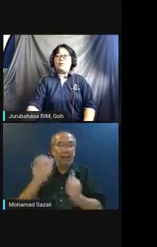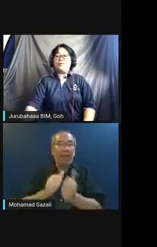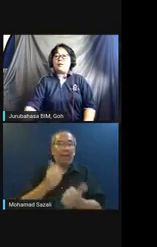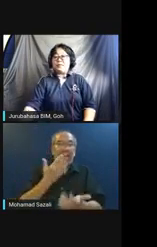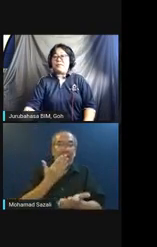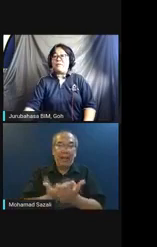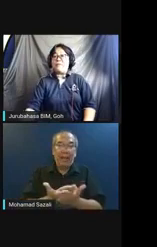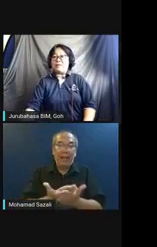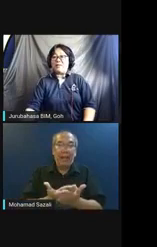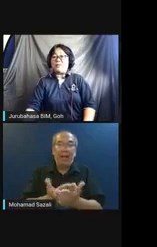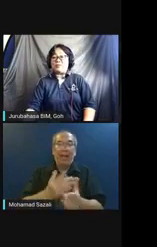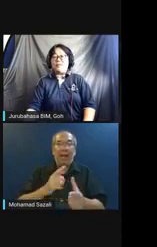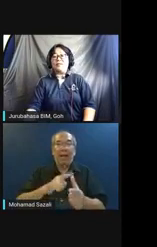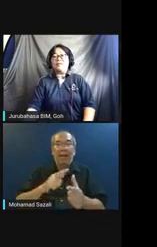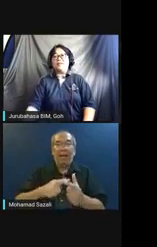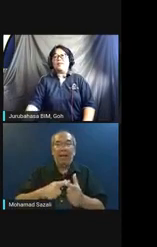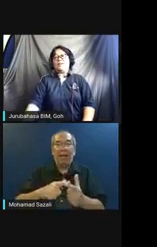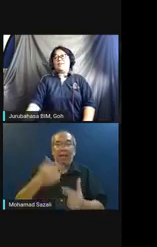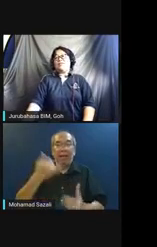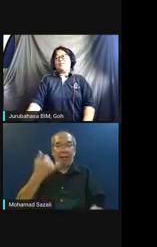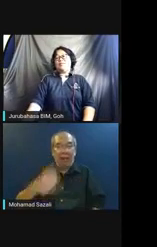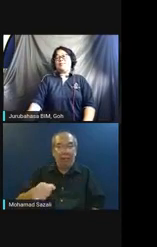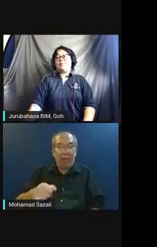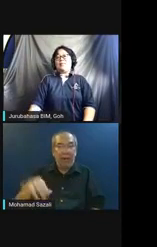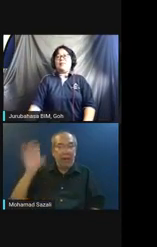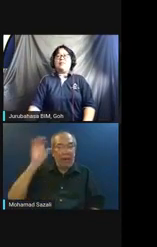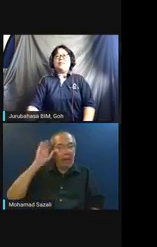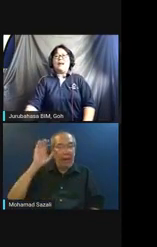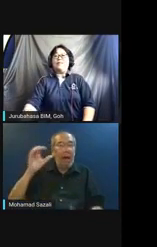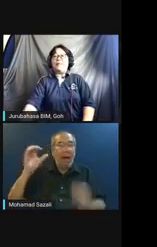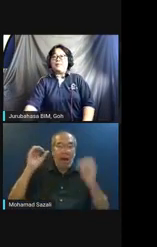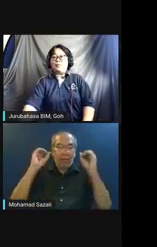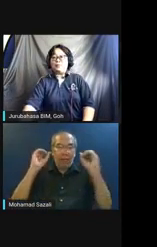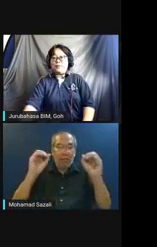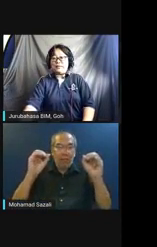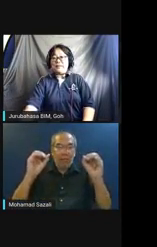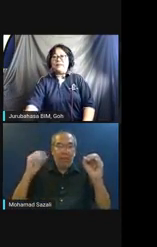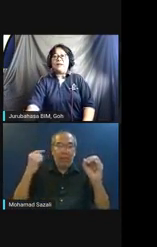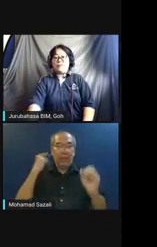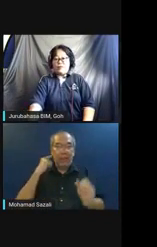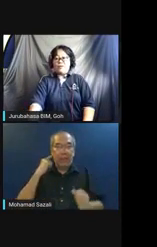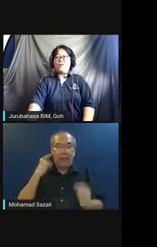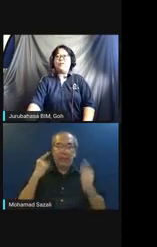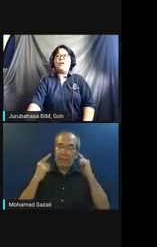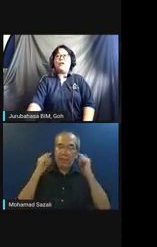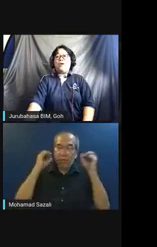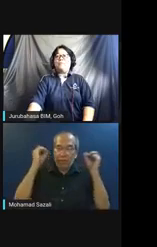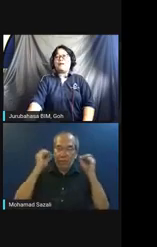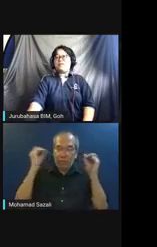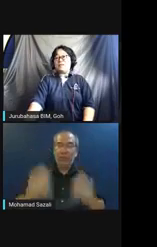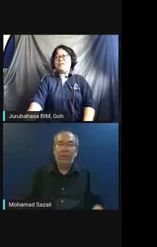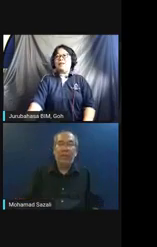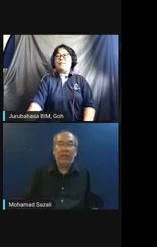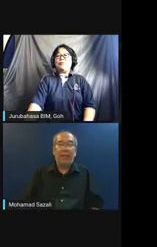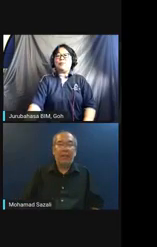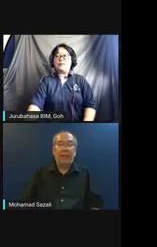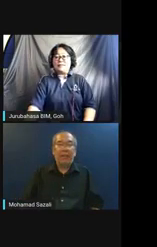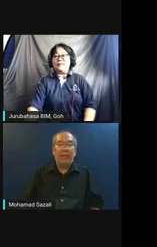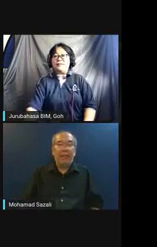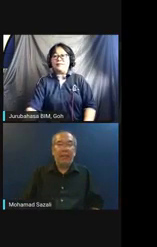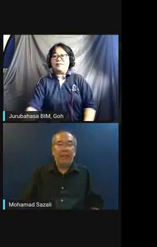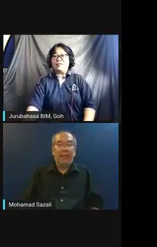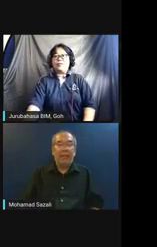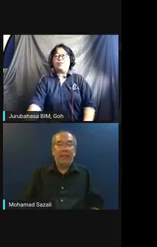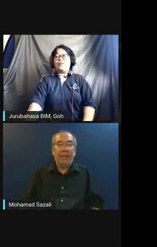the Kamus Dewan Bahasa dan Pustaka, it actually stated that unable to hear at all or partially able to